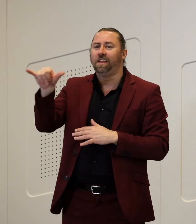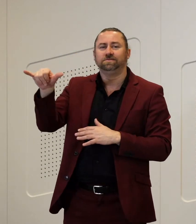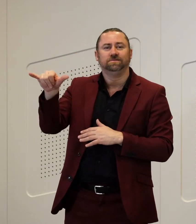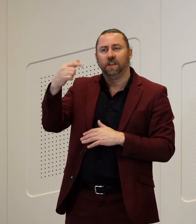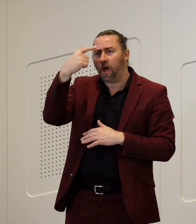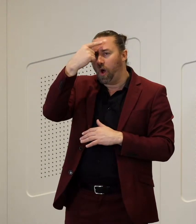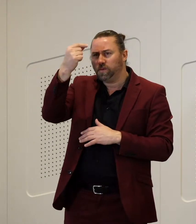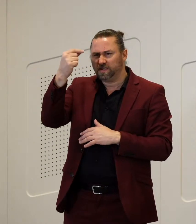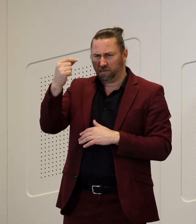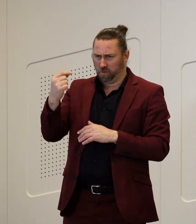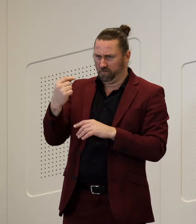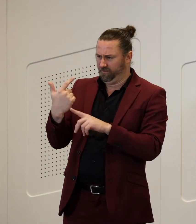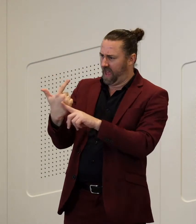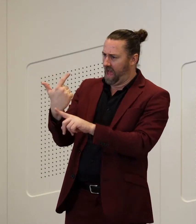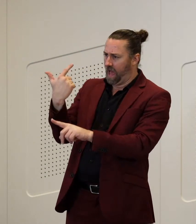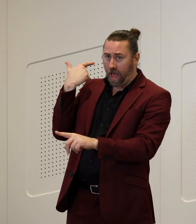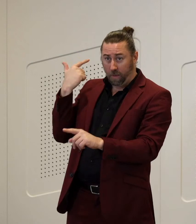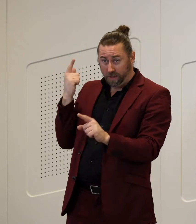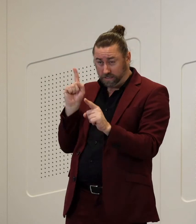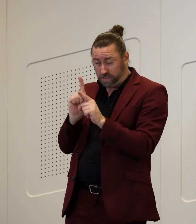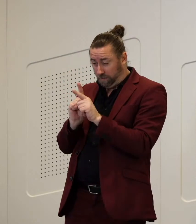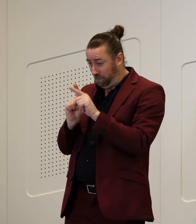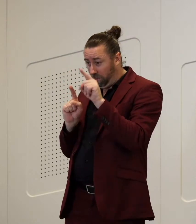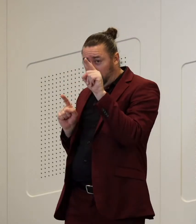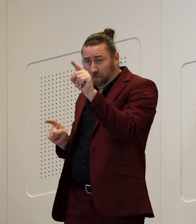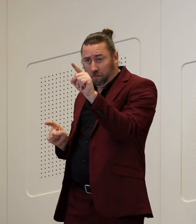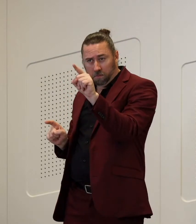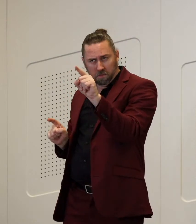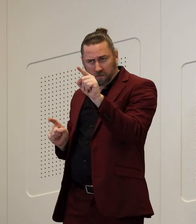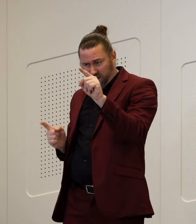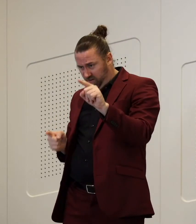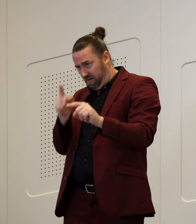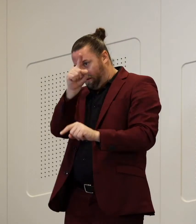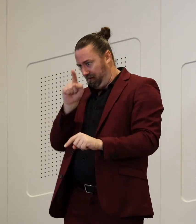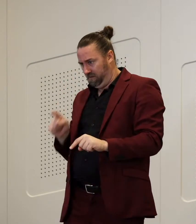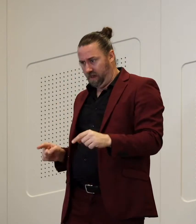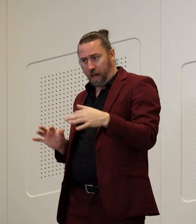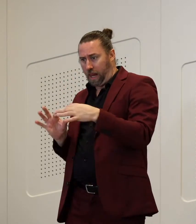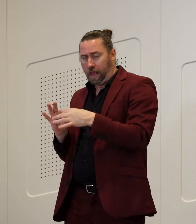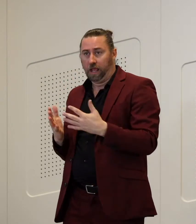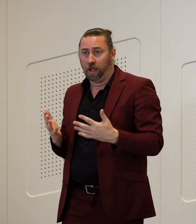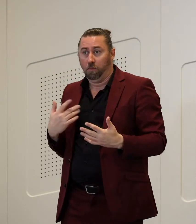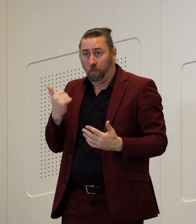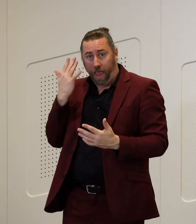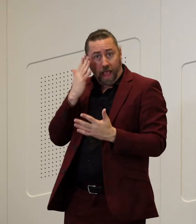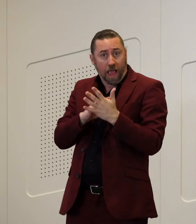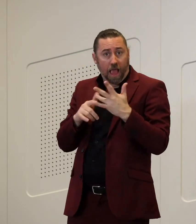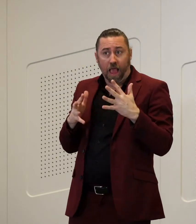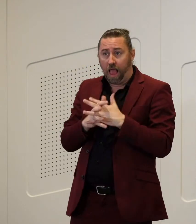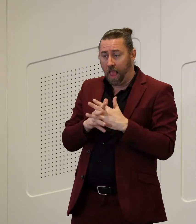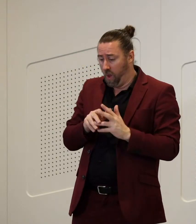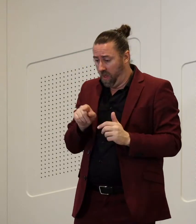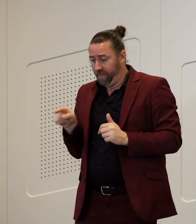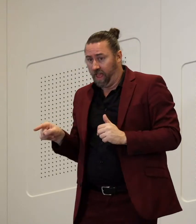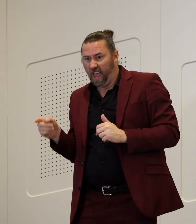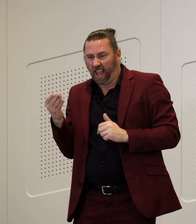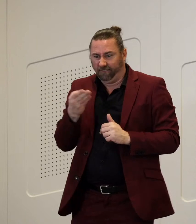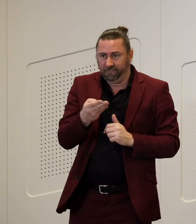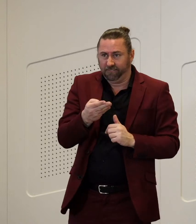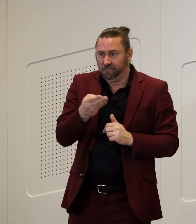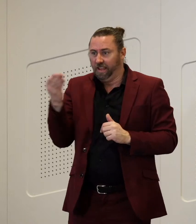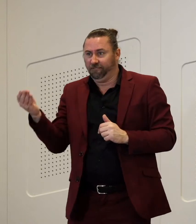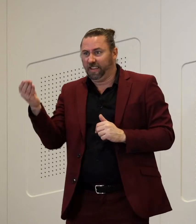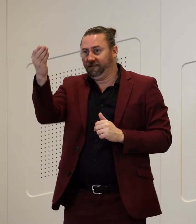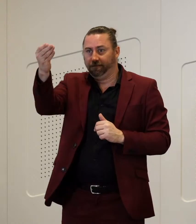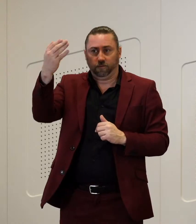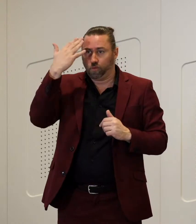that was a while ago, so I doubt she's directly linked. So I'm not sure that we'll ever find the direct epi-link, the direct person